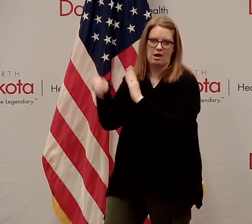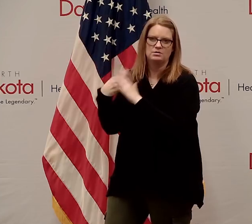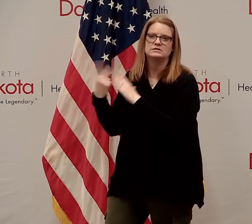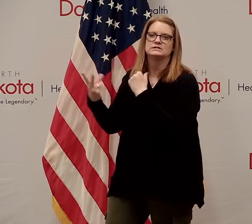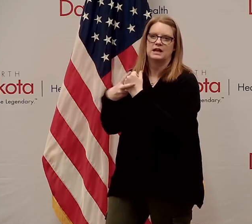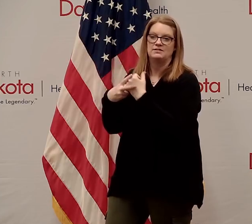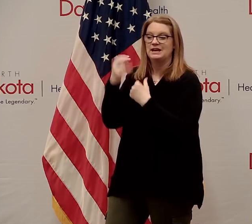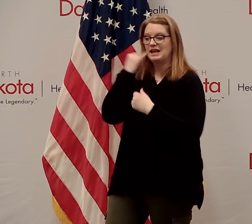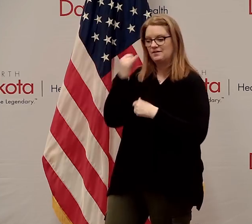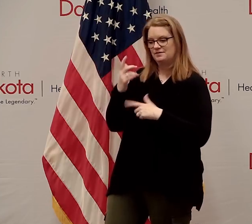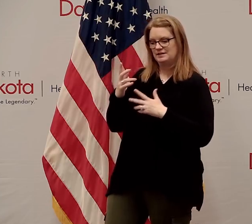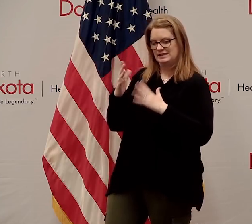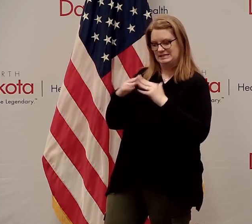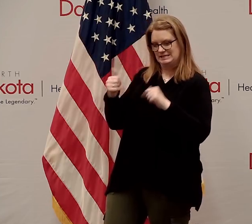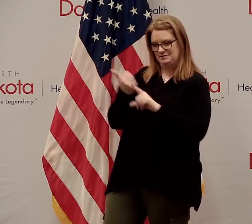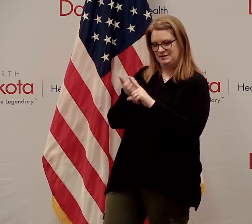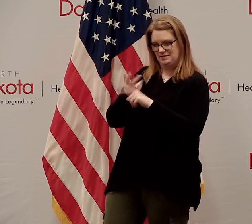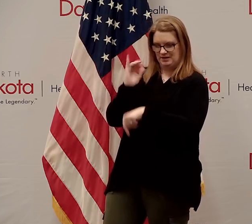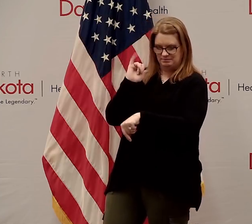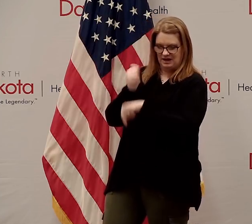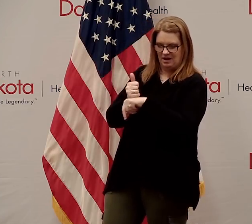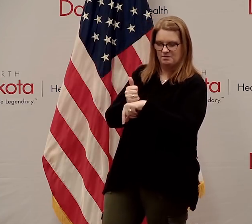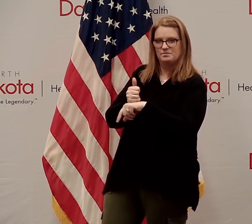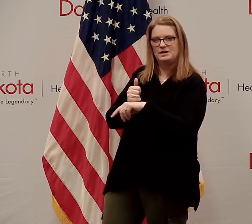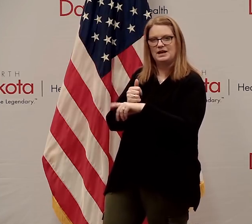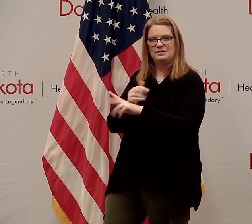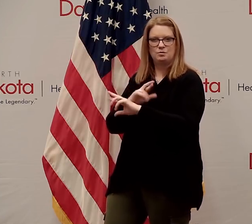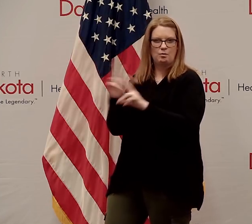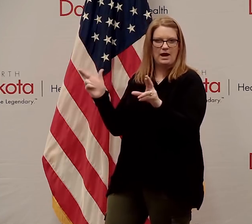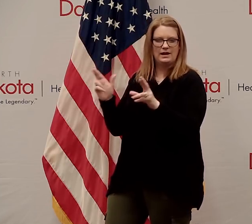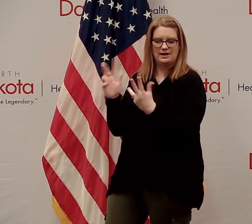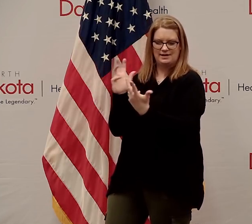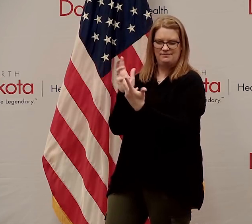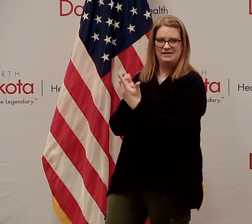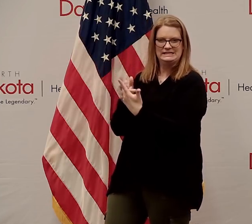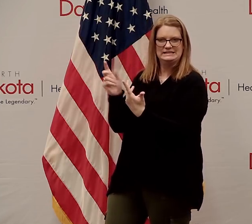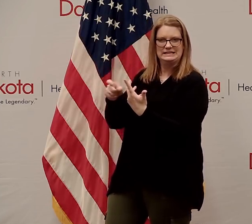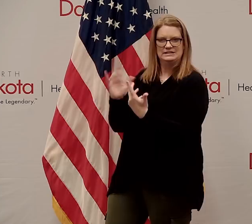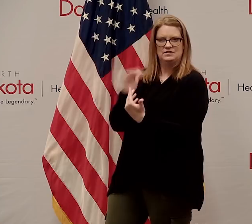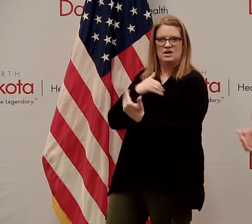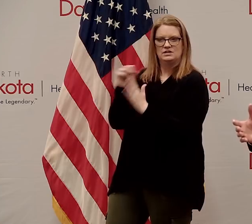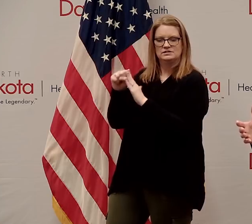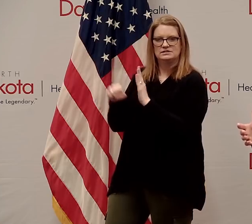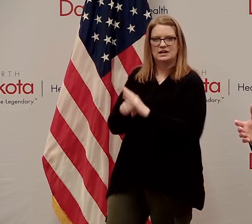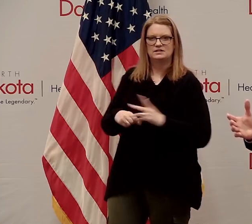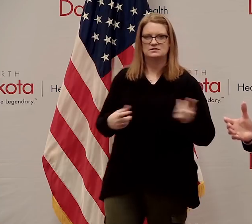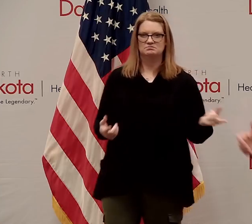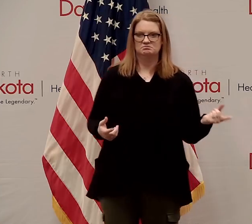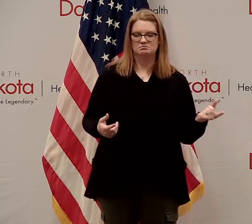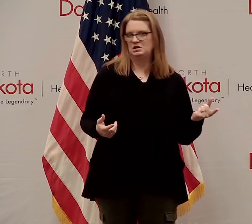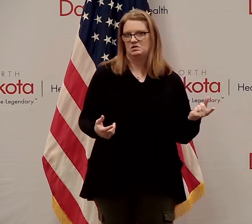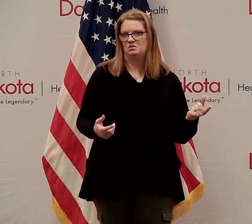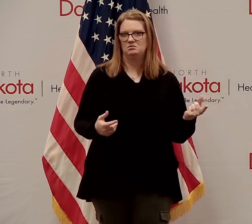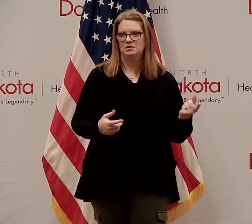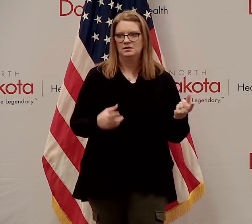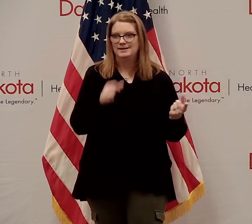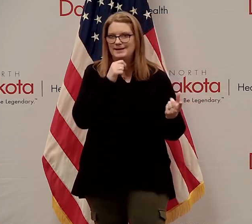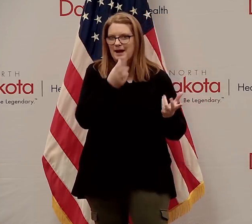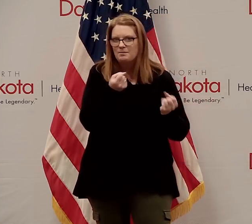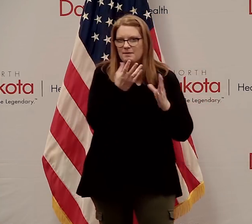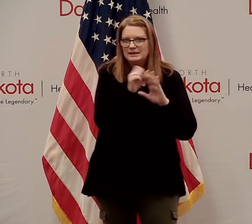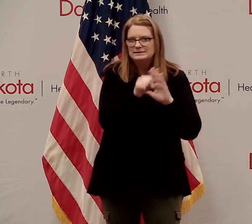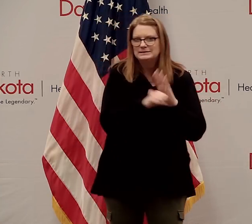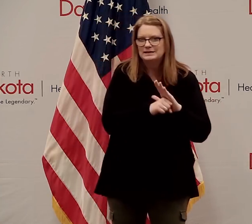we get the system up and customized. And I think that when we talk to other states, very few states have it because nobody knew that you're going to have to do contact tracing